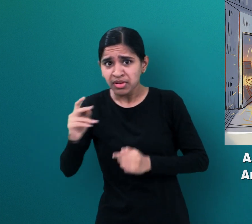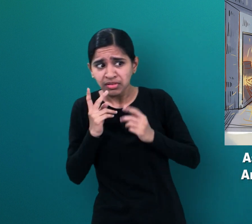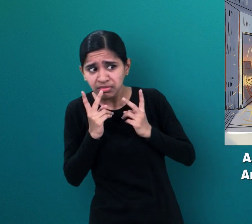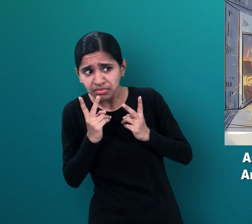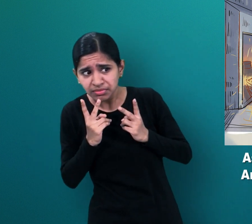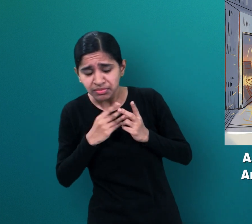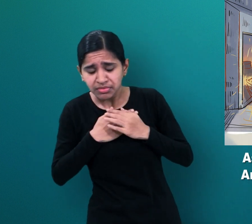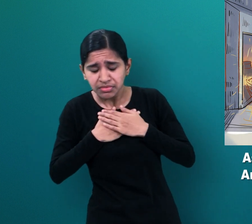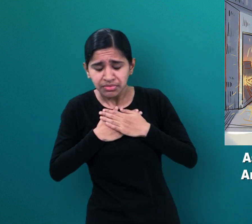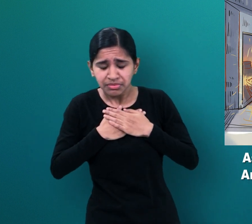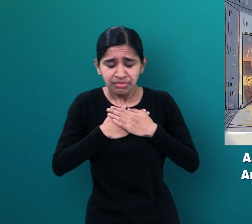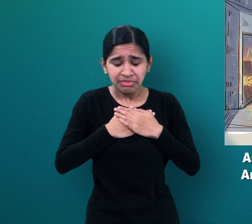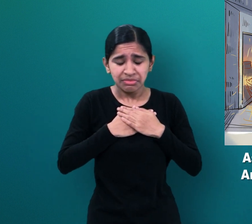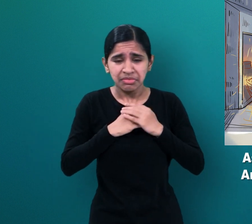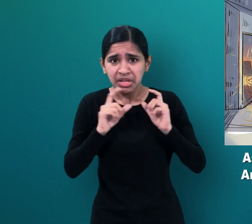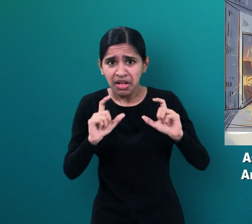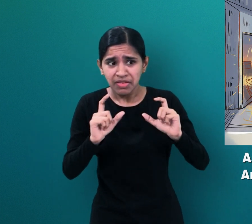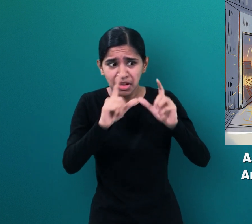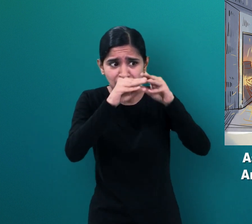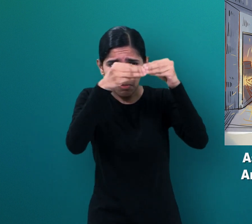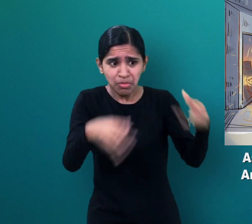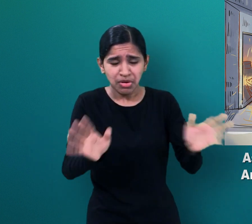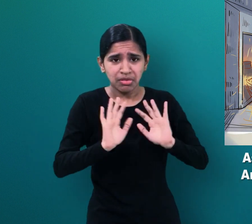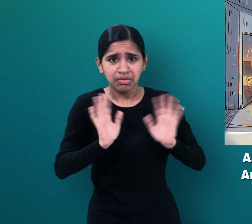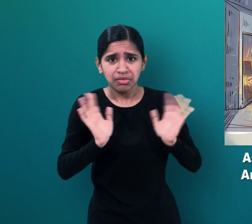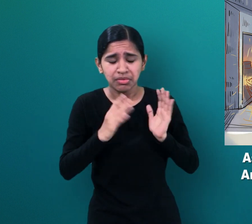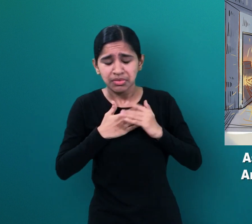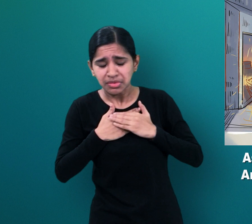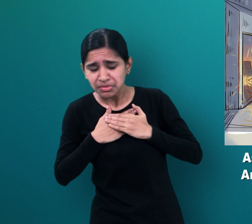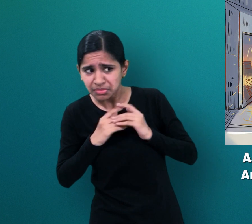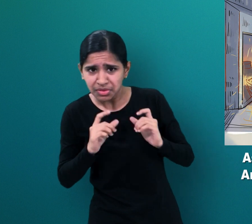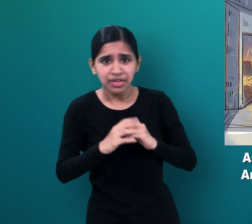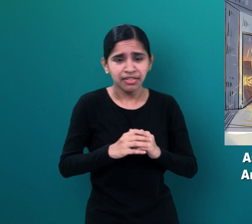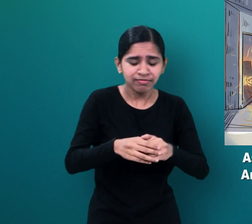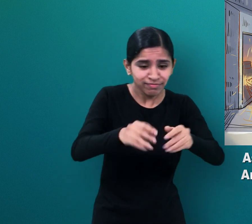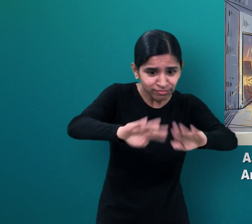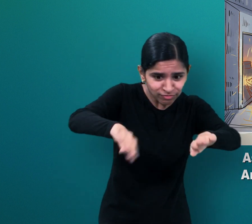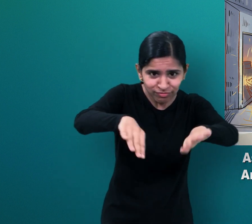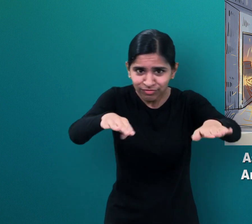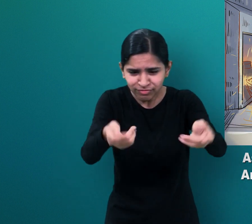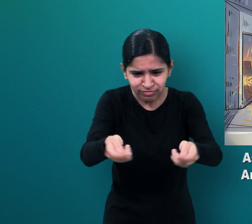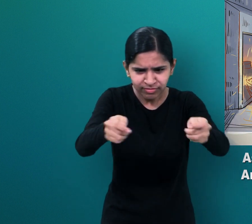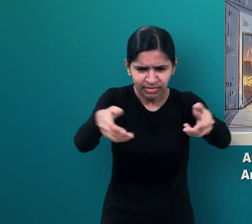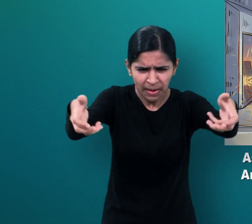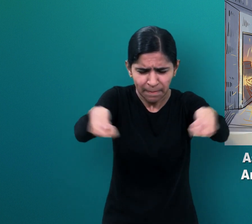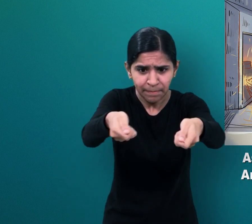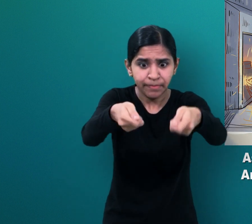Aski watched carefully. Her breath held as Ambi took the hot red globes from the fire.